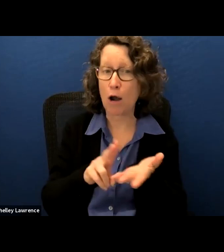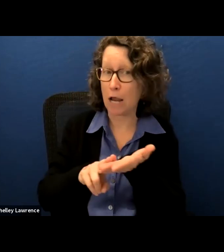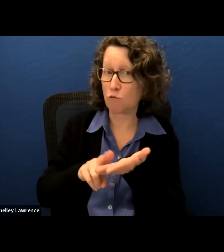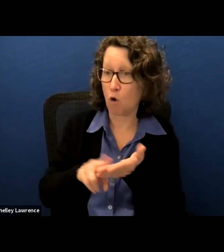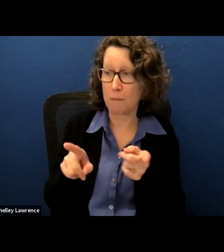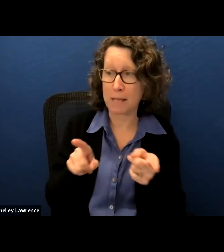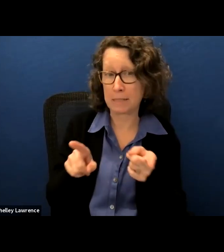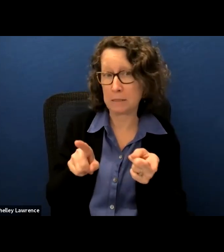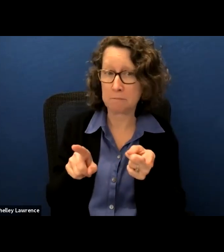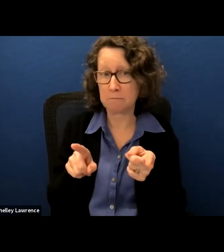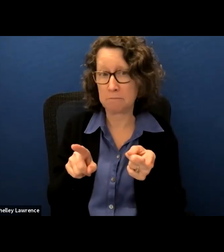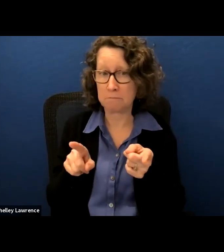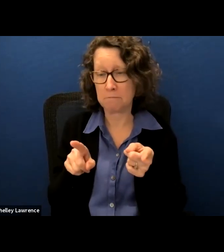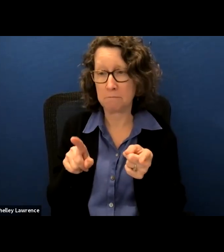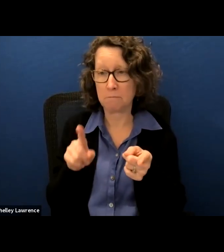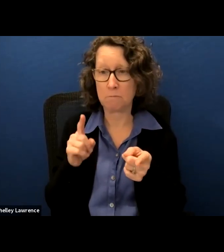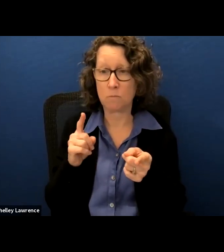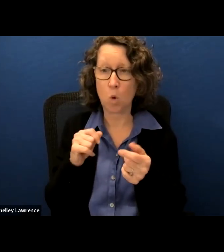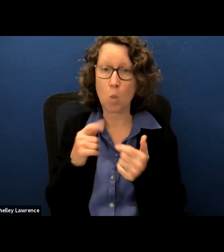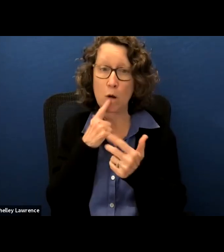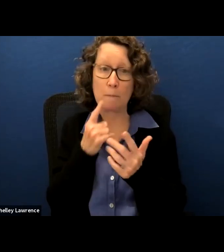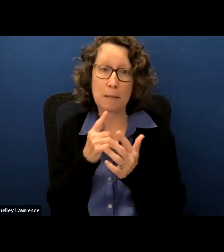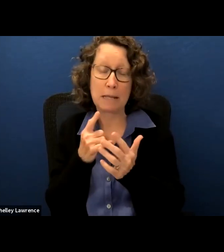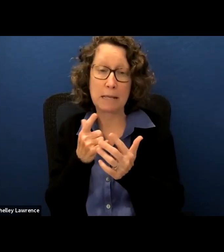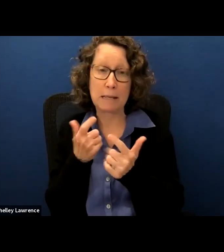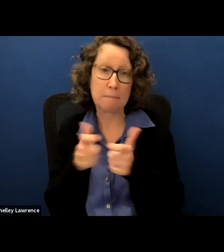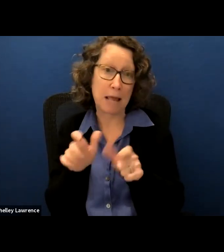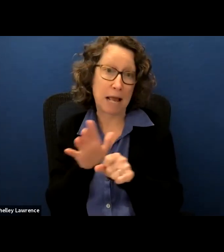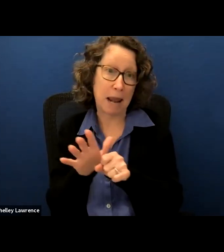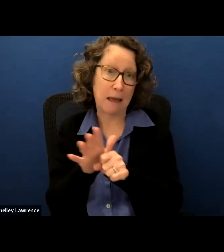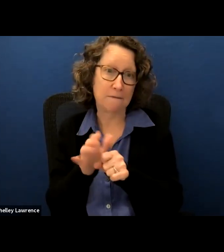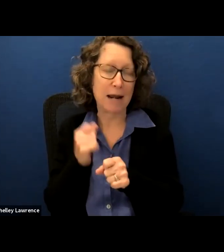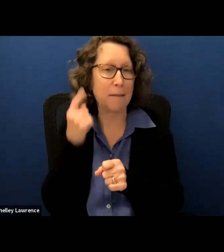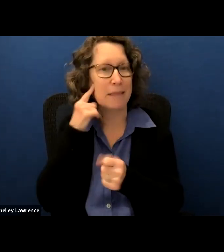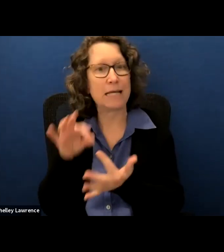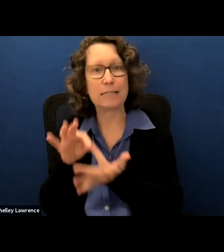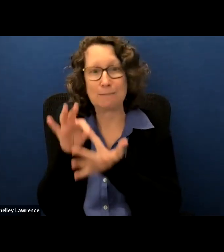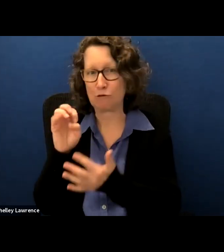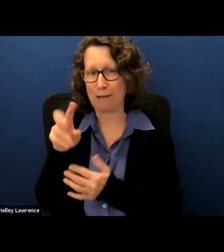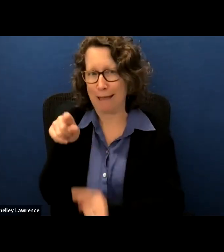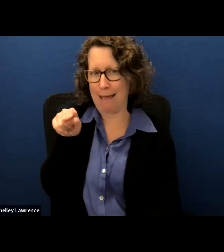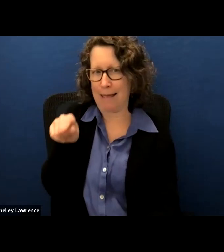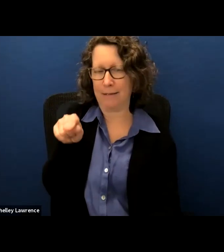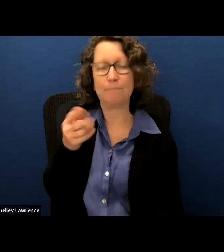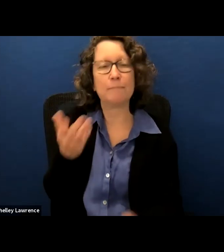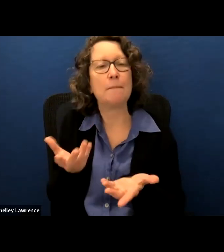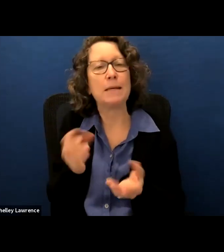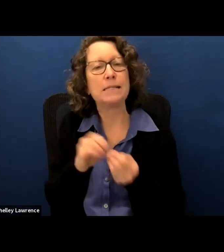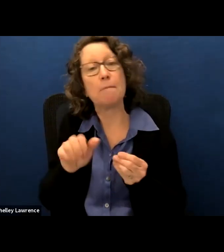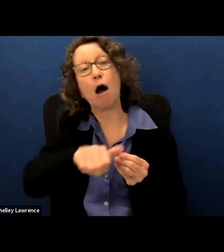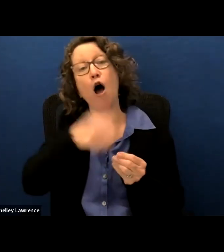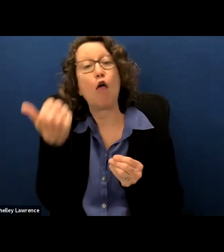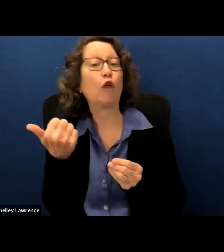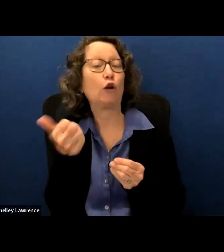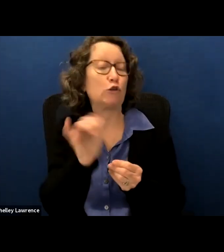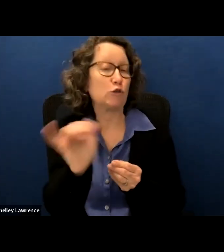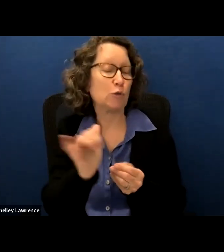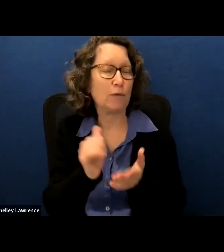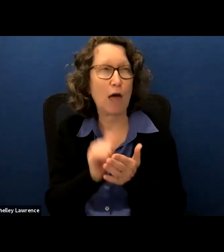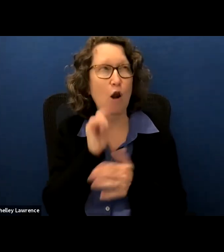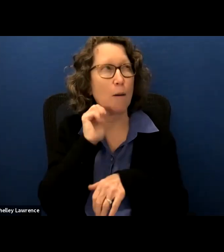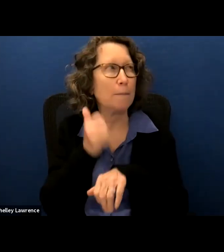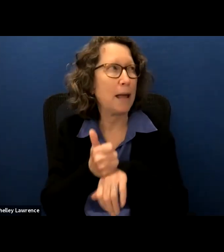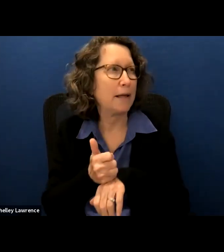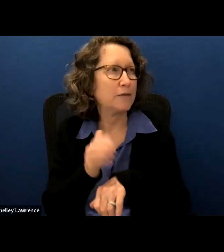enrollment might be significant. And again, I'm thinking of special education. There may be some others as well that are